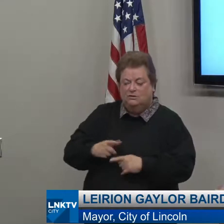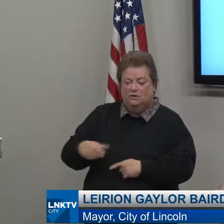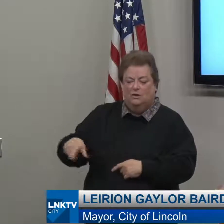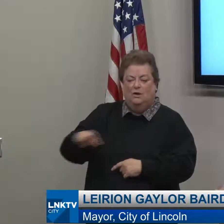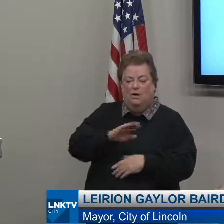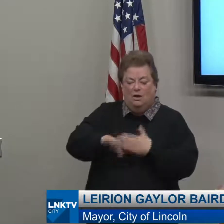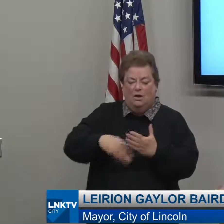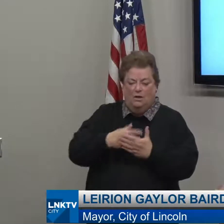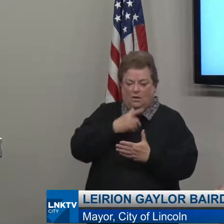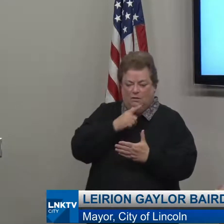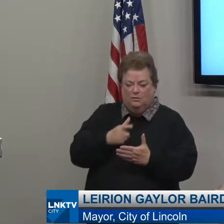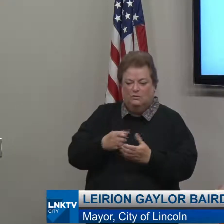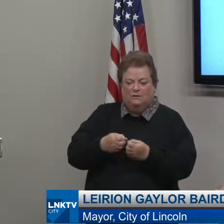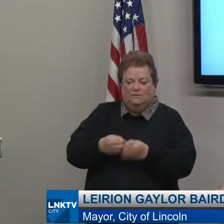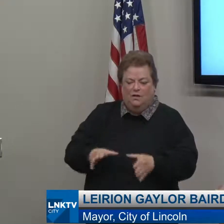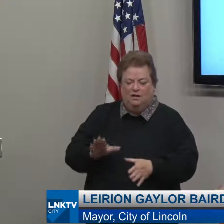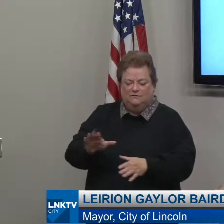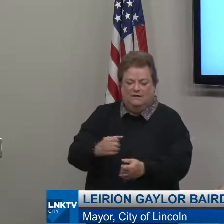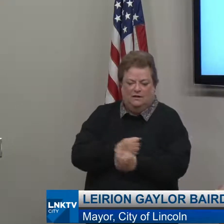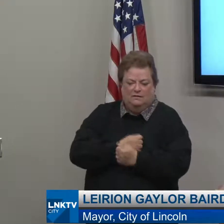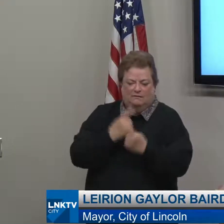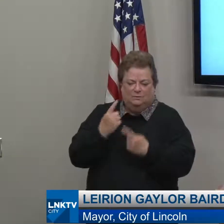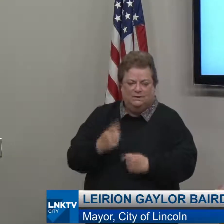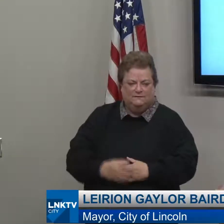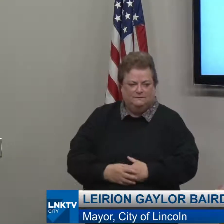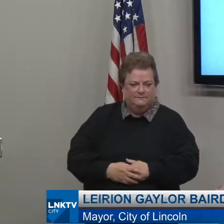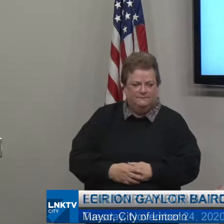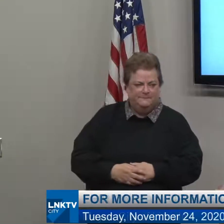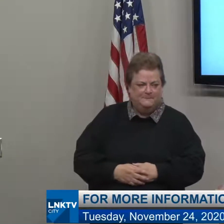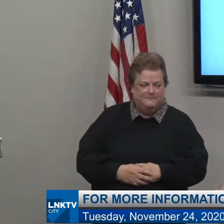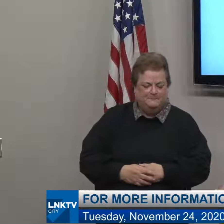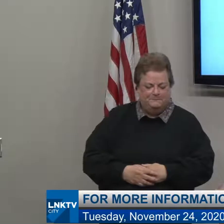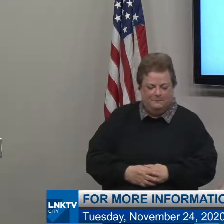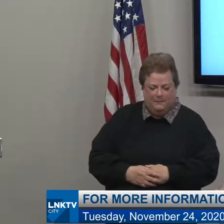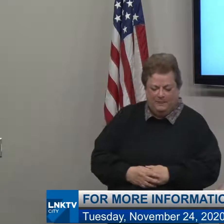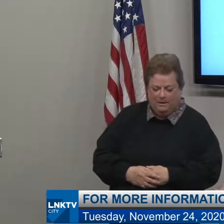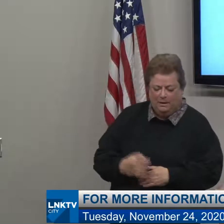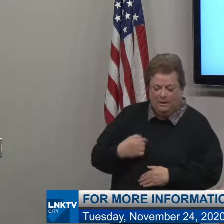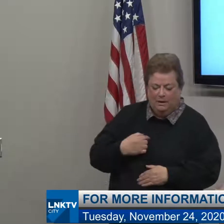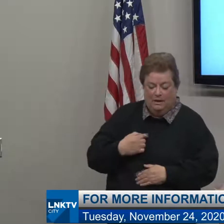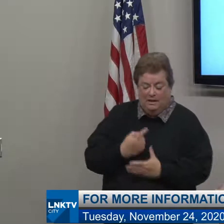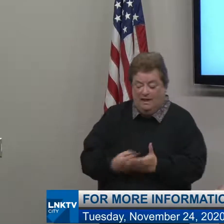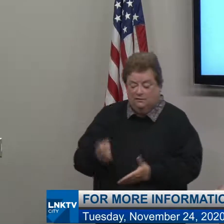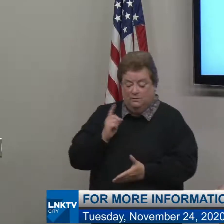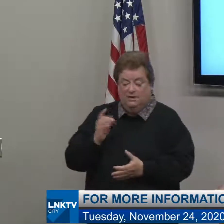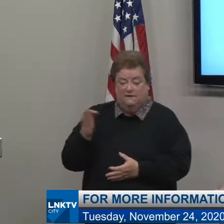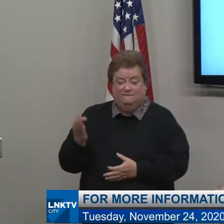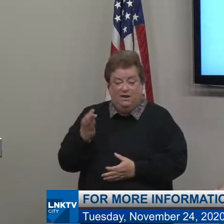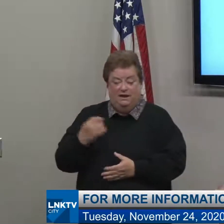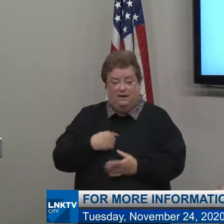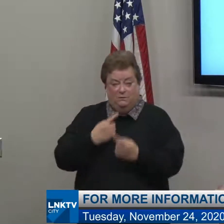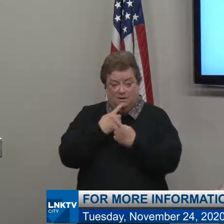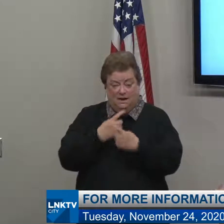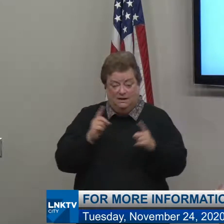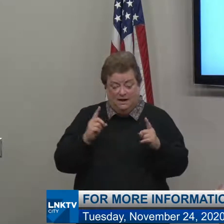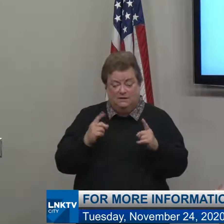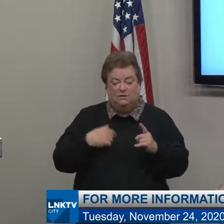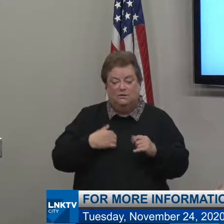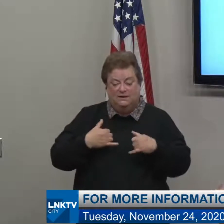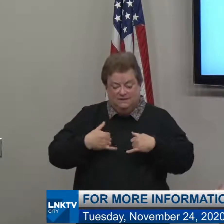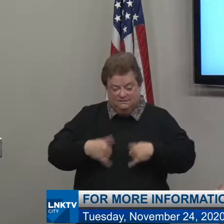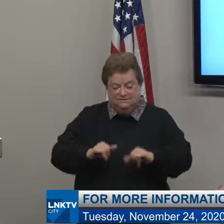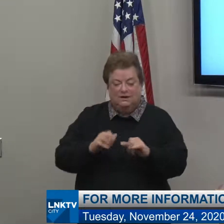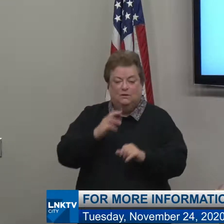lost loved ones to this disease. As we announced last Friday, our community remains in the red area